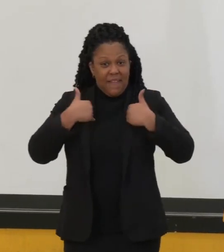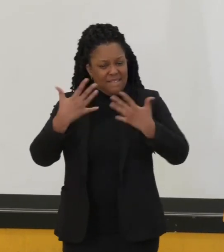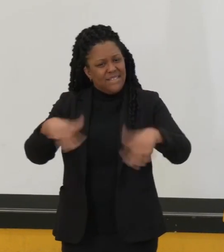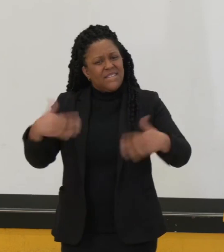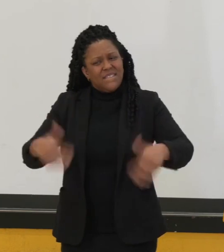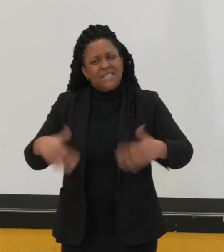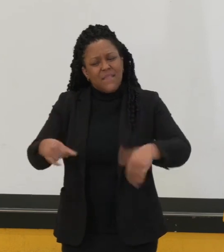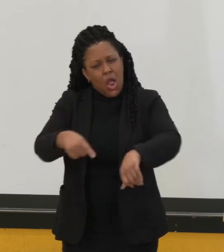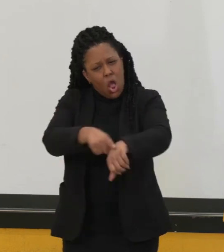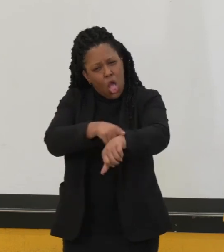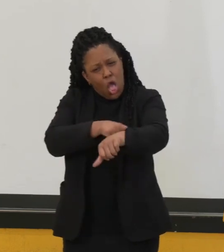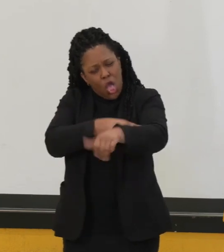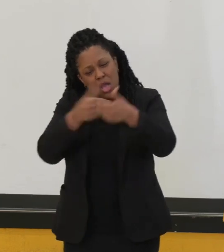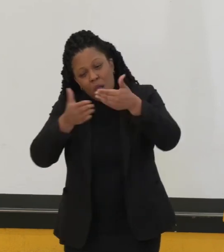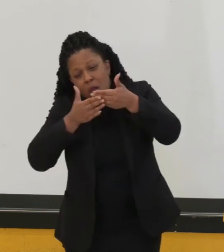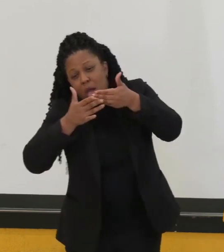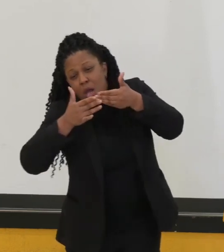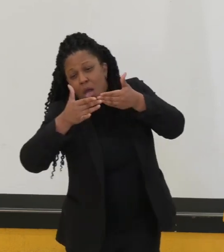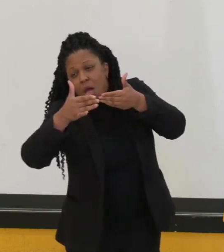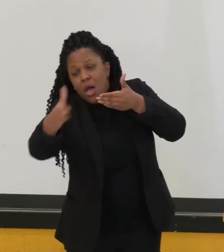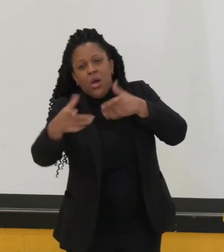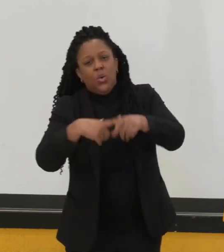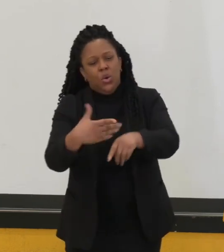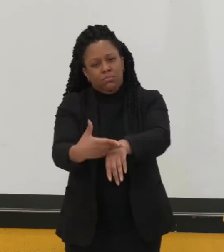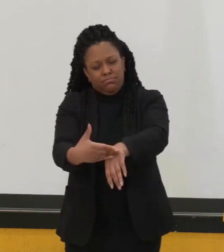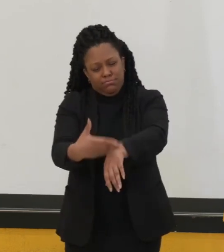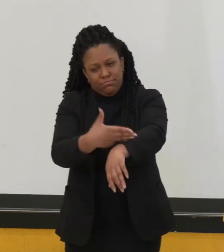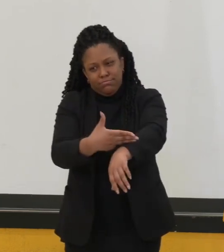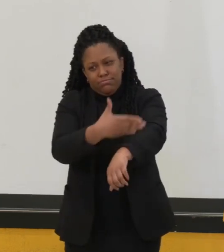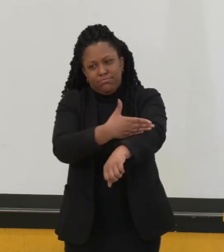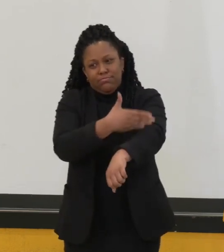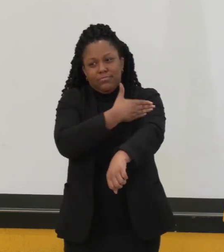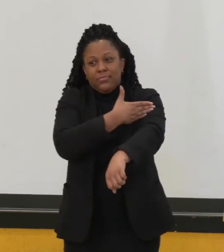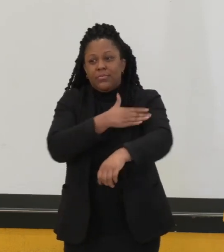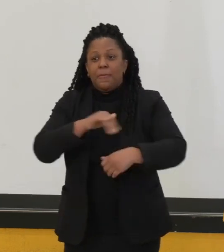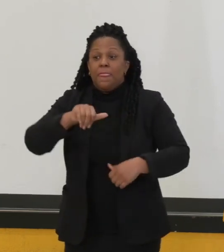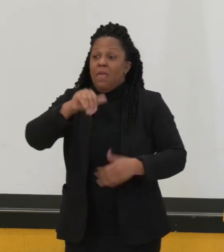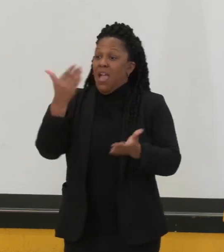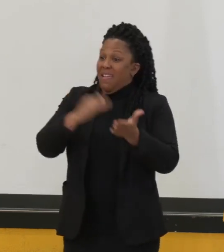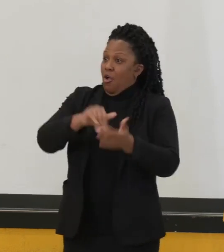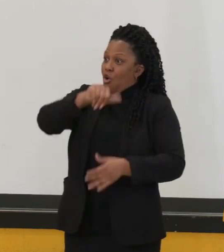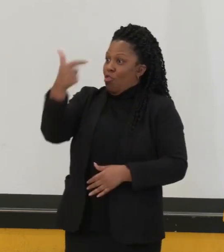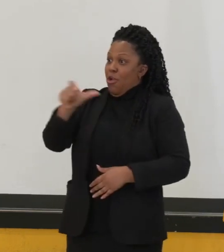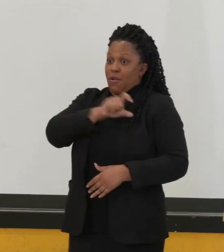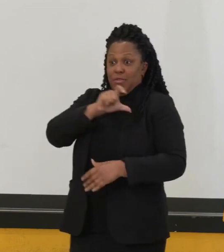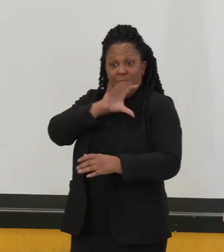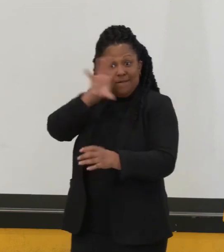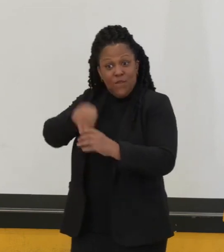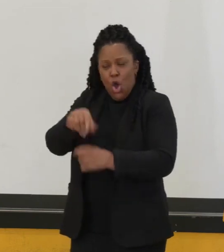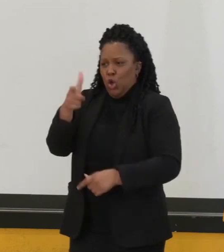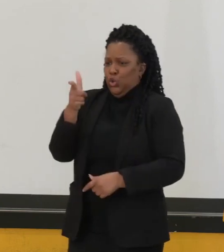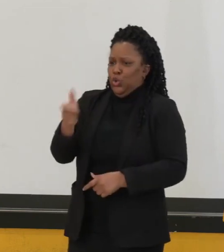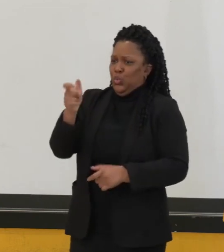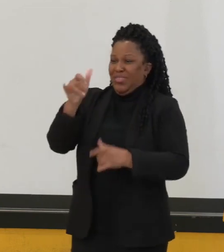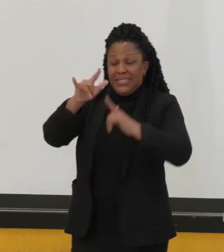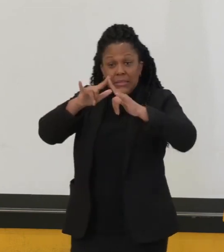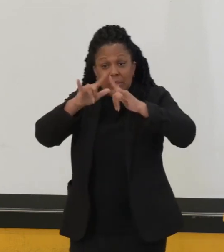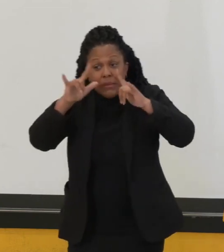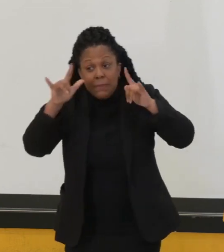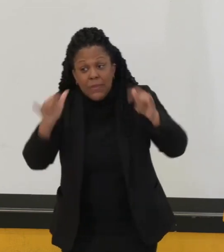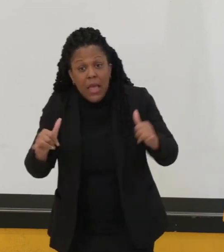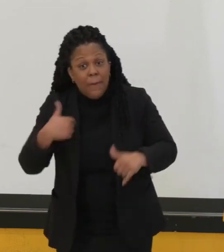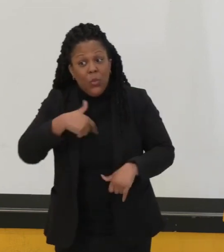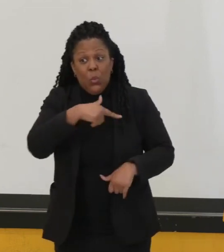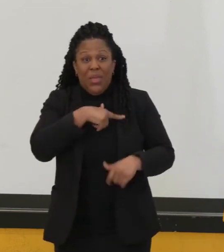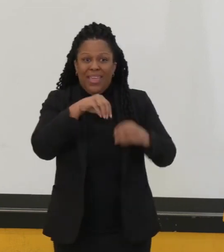mourning yet another officer-involved shooting while we're simultaneously adjudicating